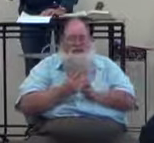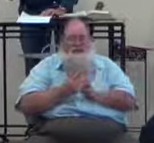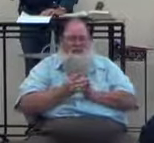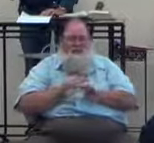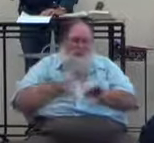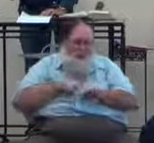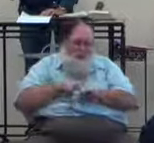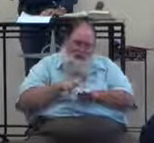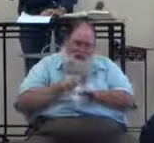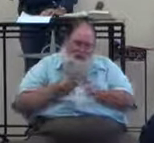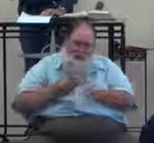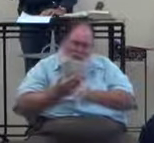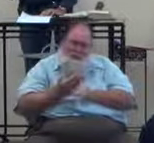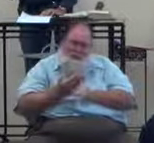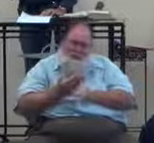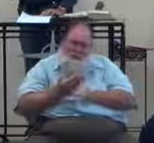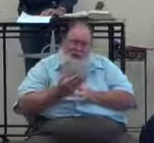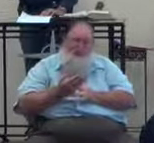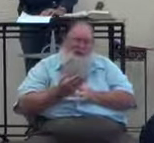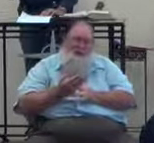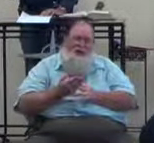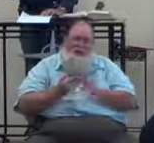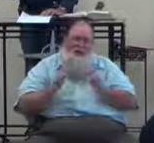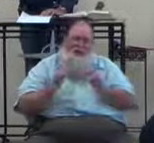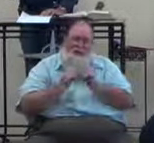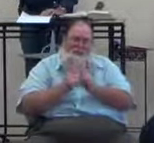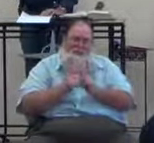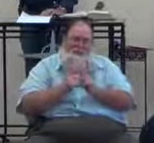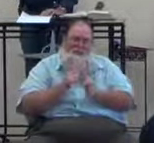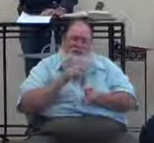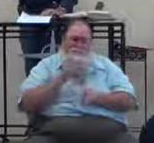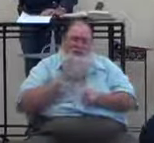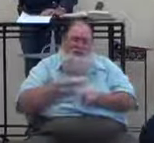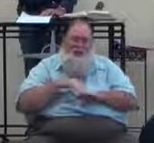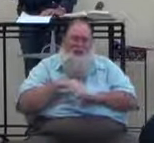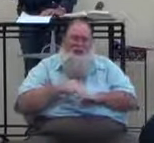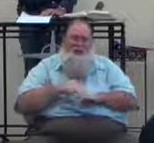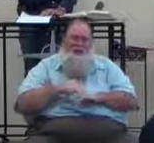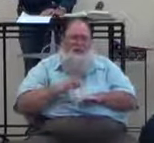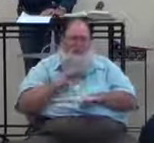at the well, the Samaritan woman, and saves her.